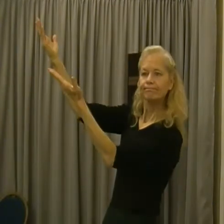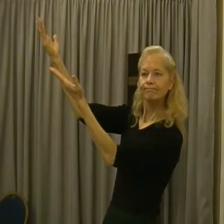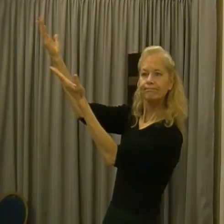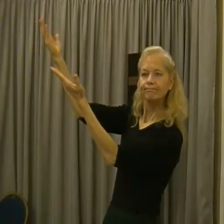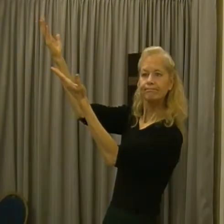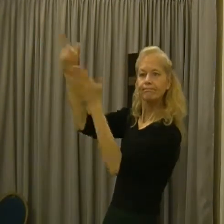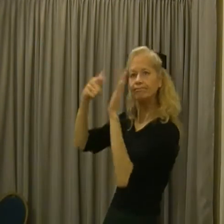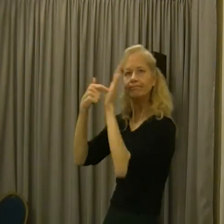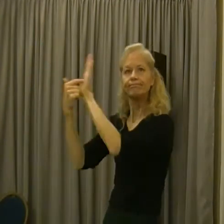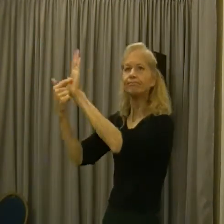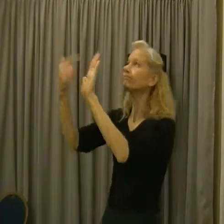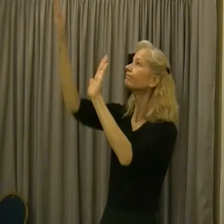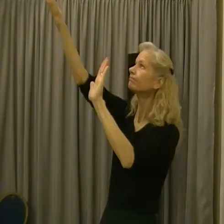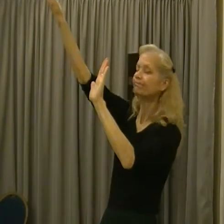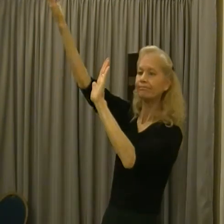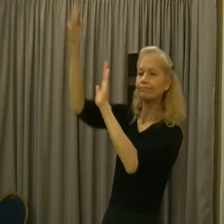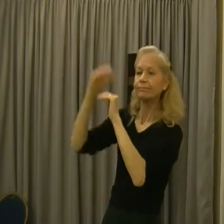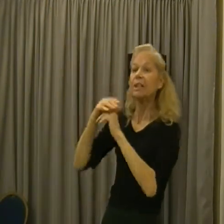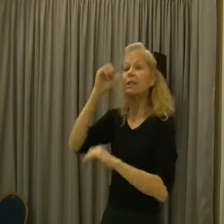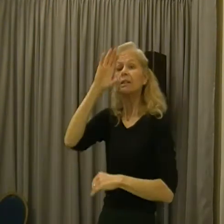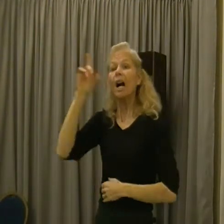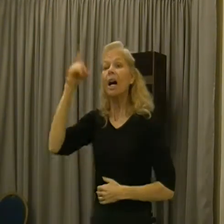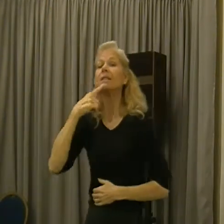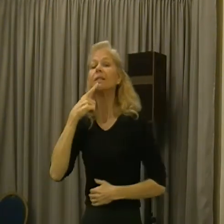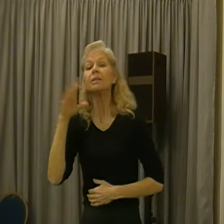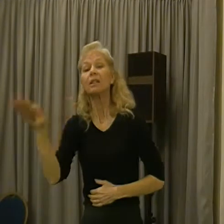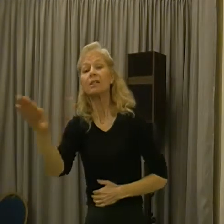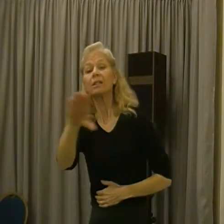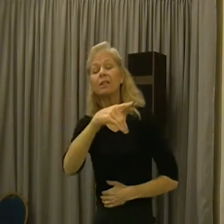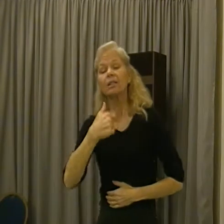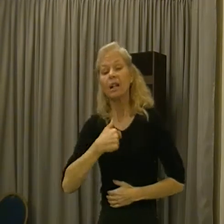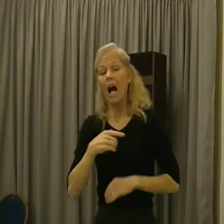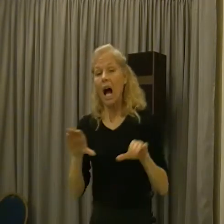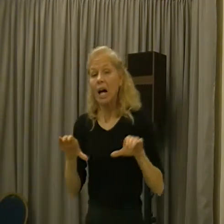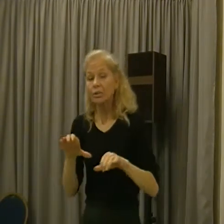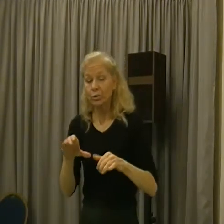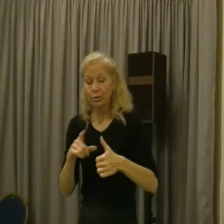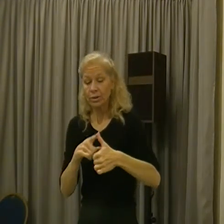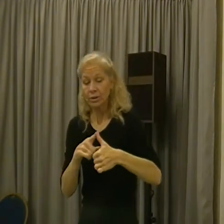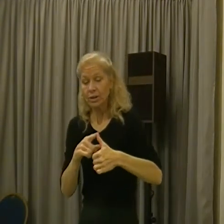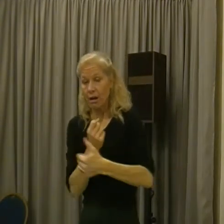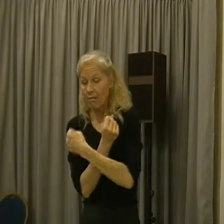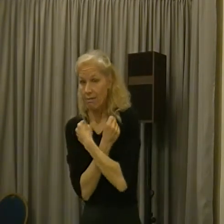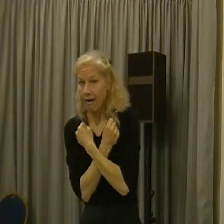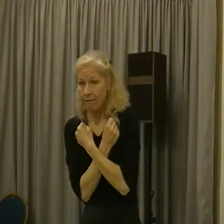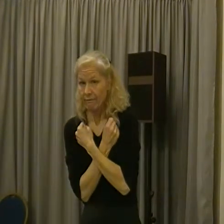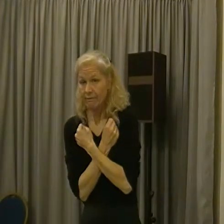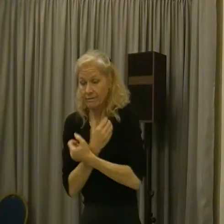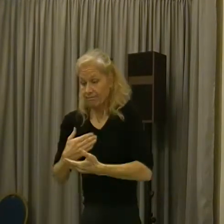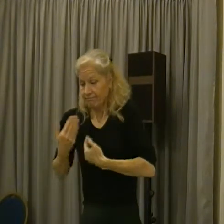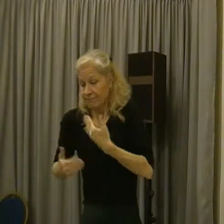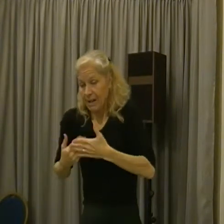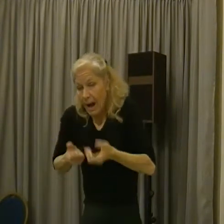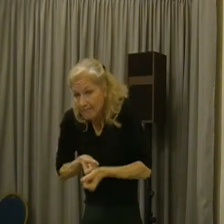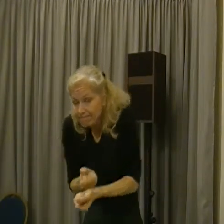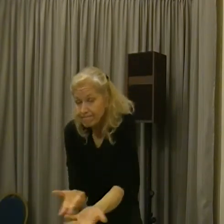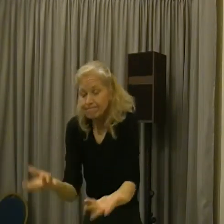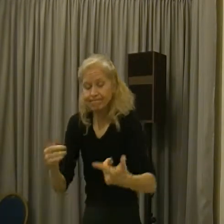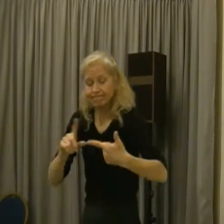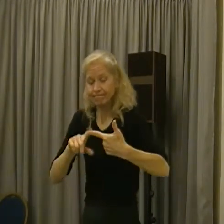judgment, and righteousness." Where? In the earth. In the earth. How does he do that? Through